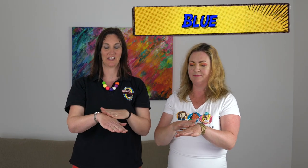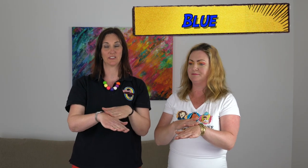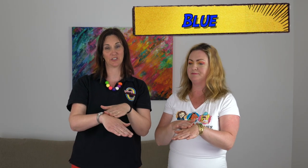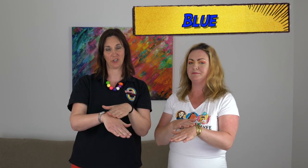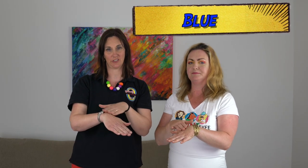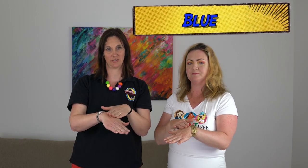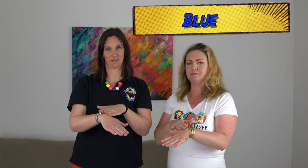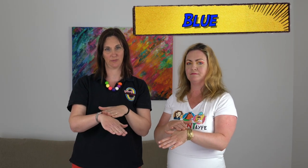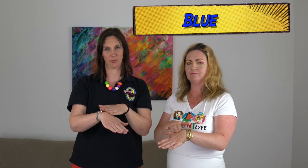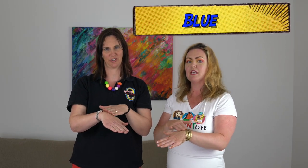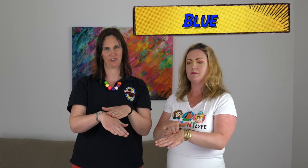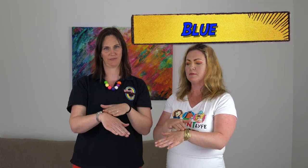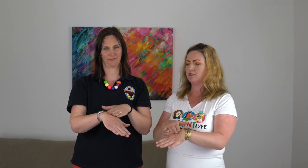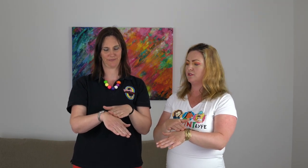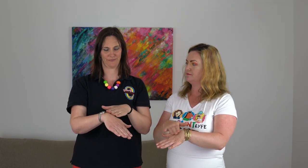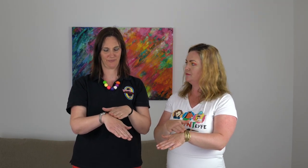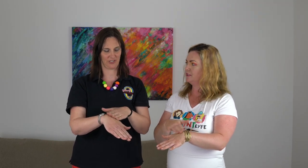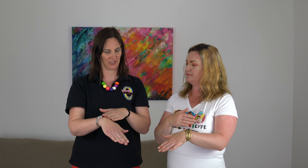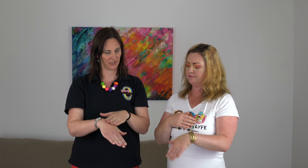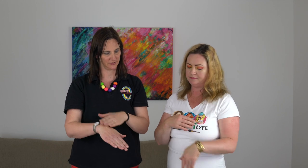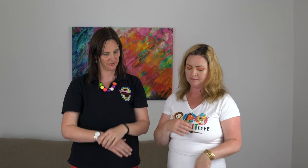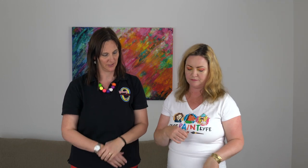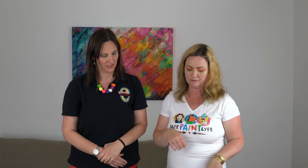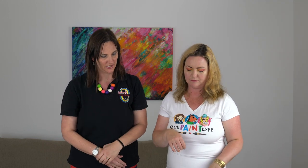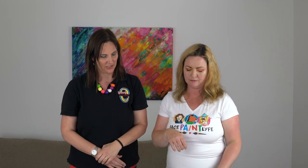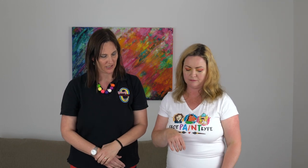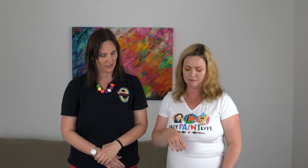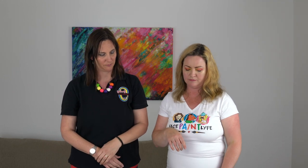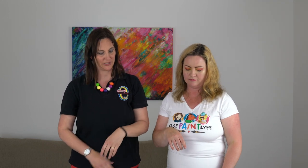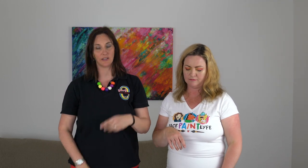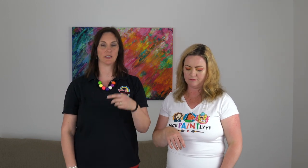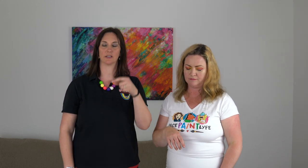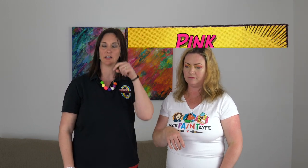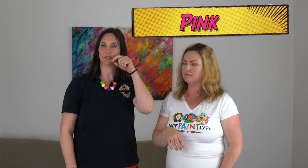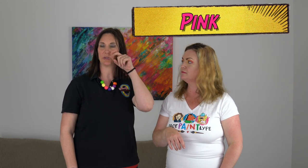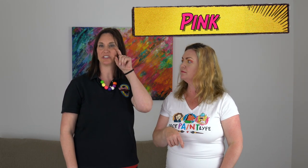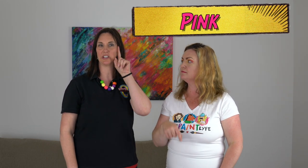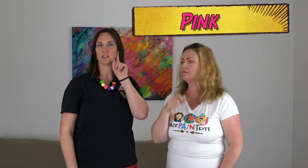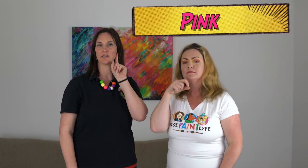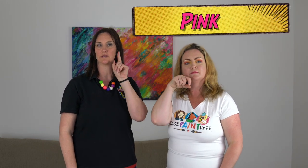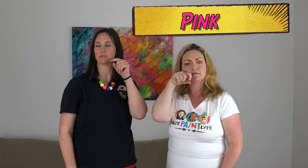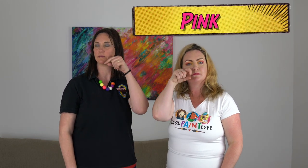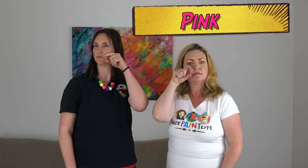is a shirt. Blue shirt. Blue shirt. Yeah. Pink is your pink cheek.